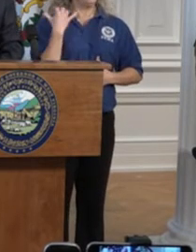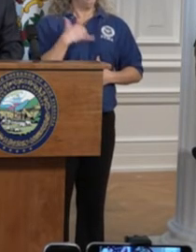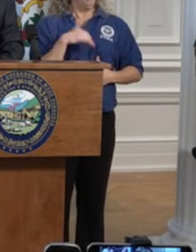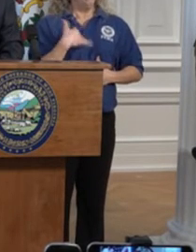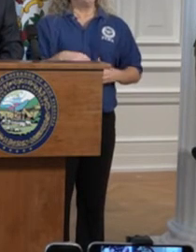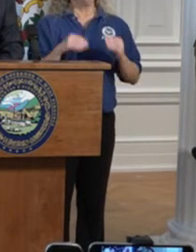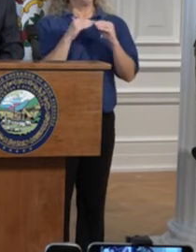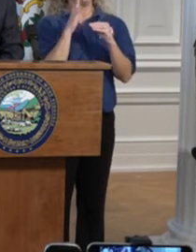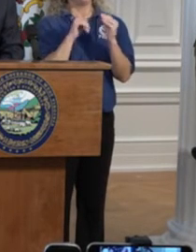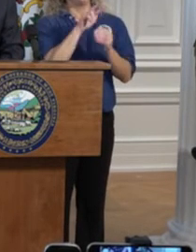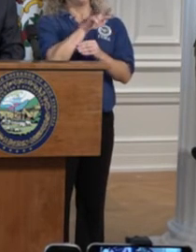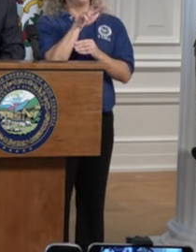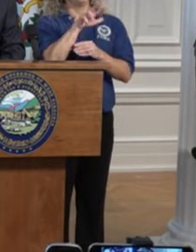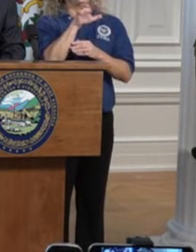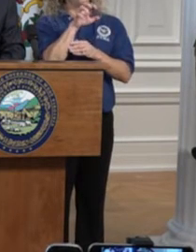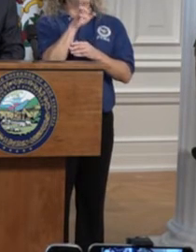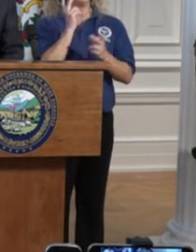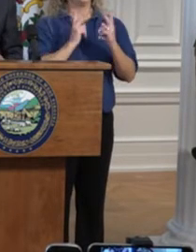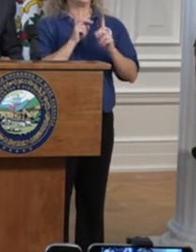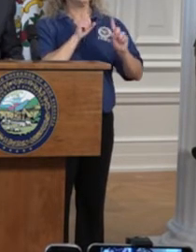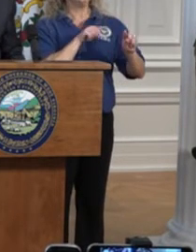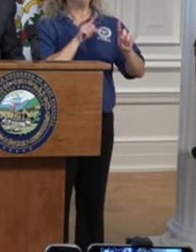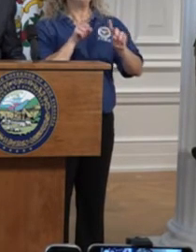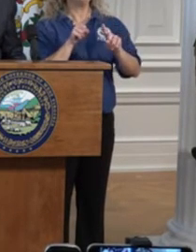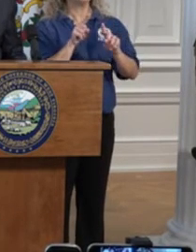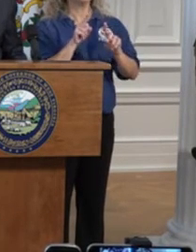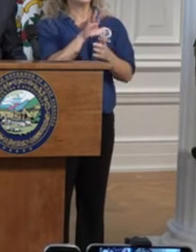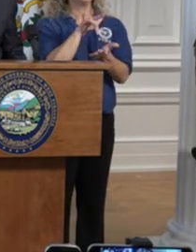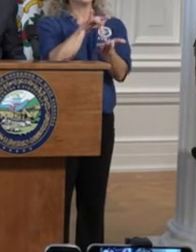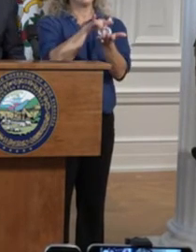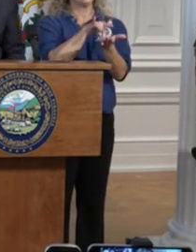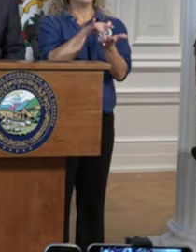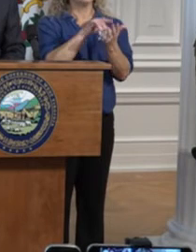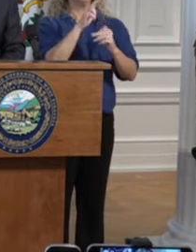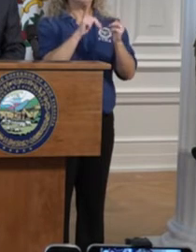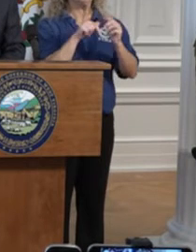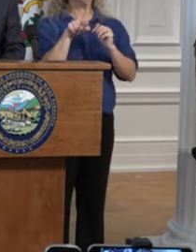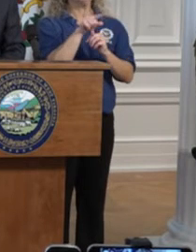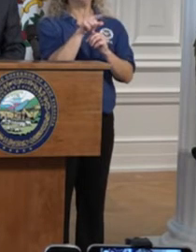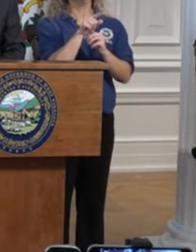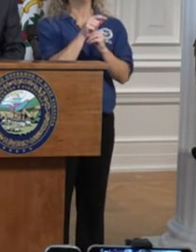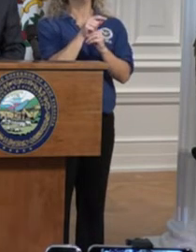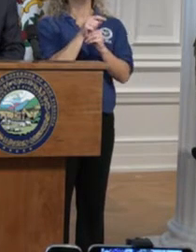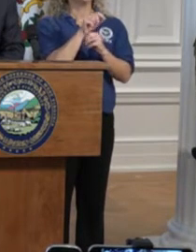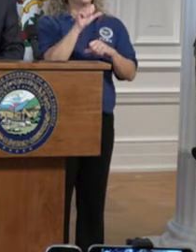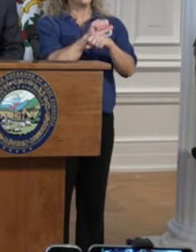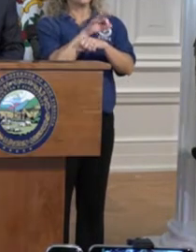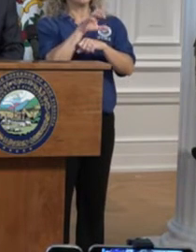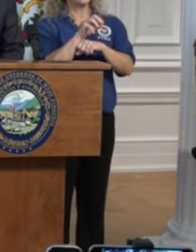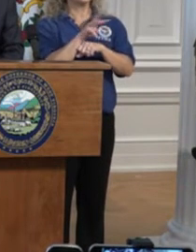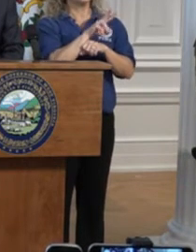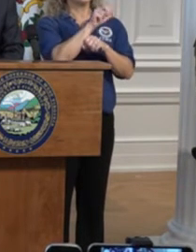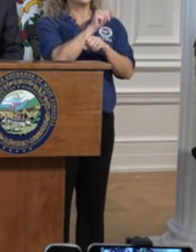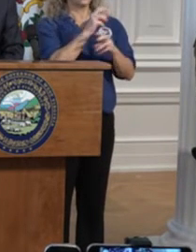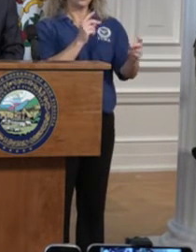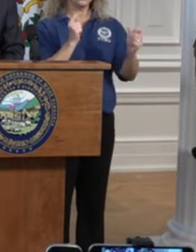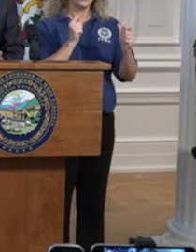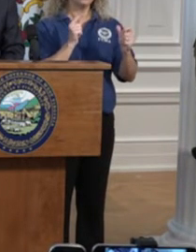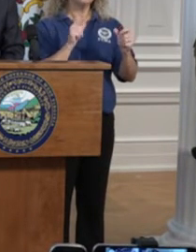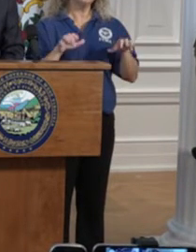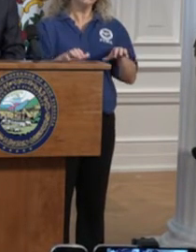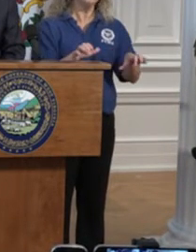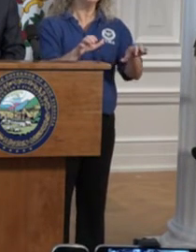than 3,300 visits to the centers. Workforce West Virginia was quick to act, and